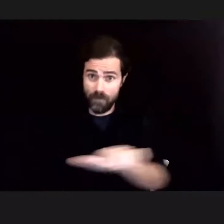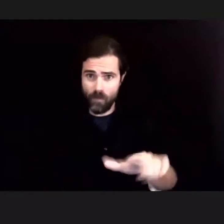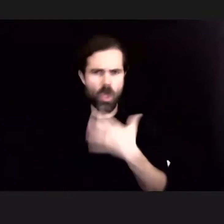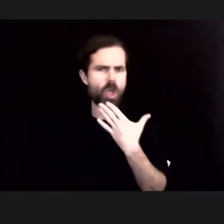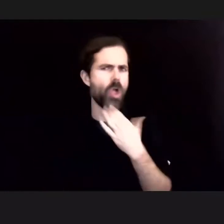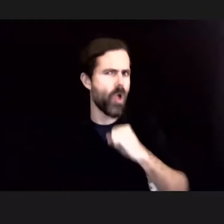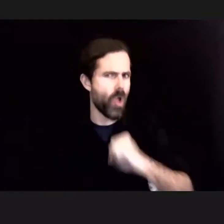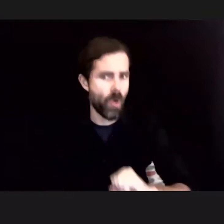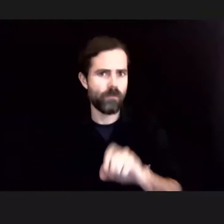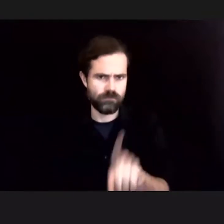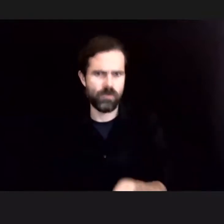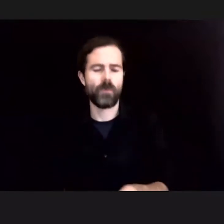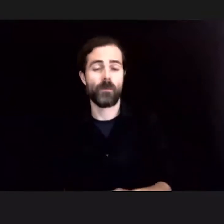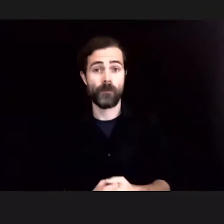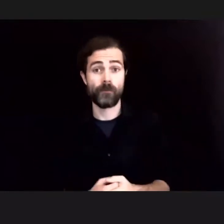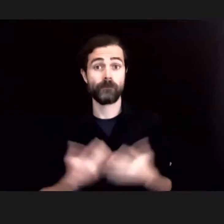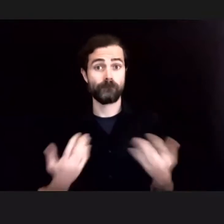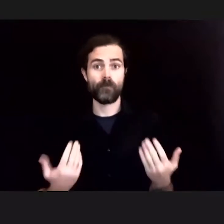will do our best in Accessibilitech